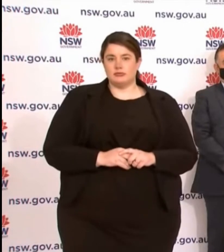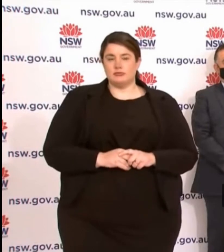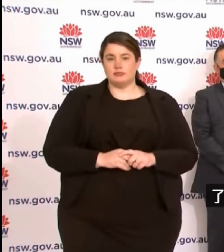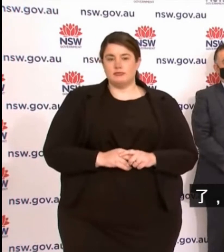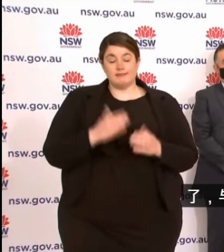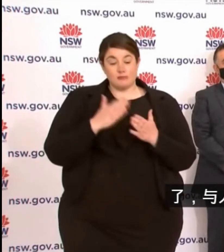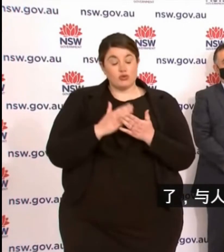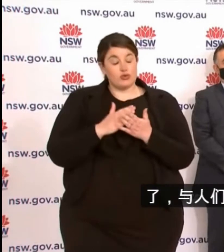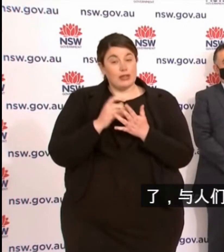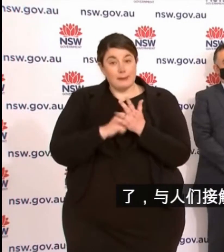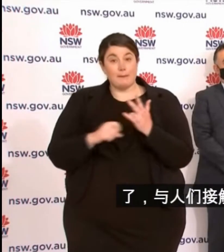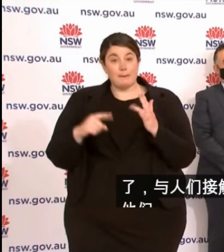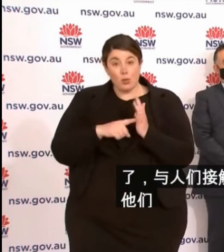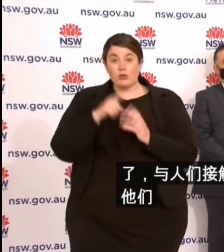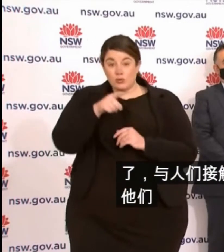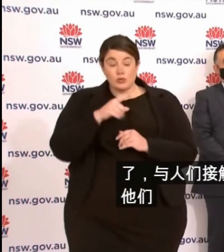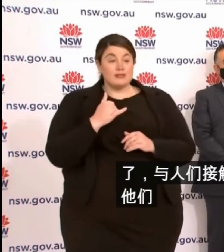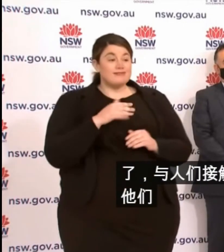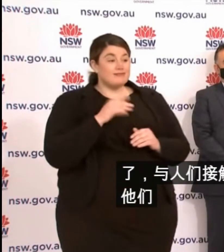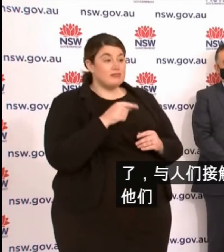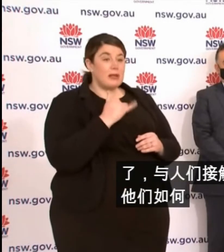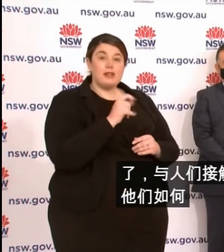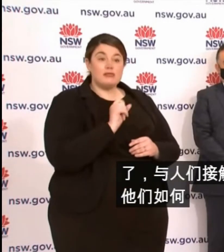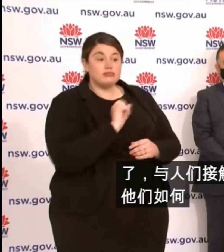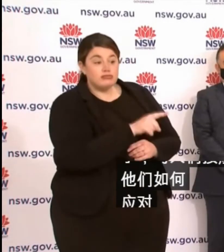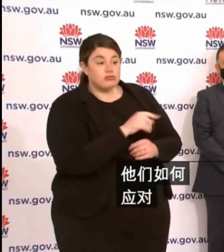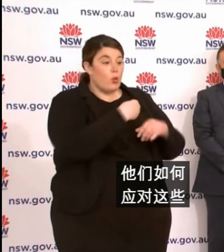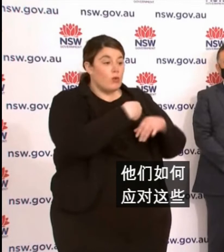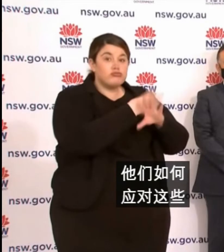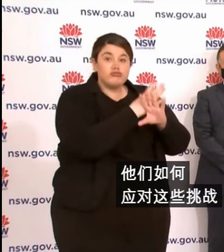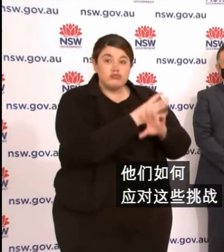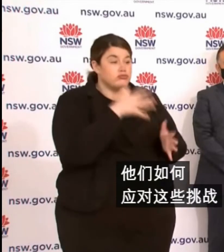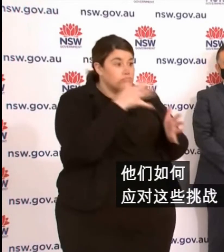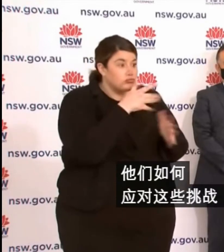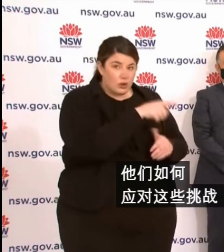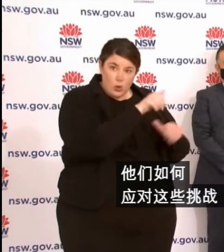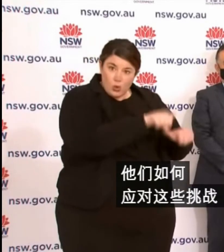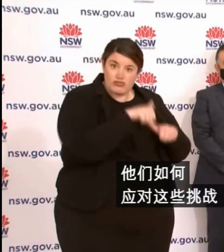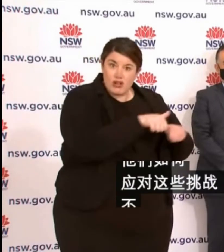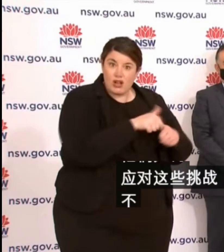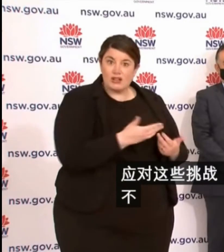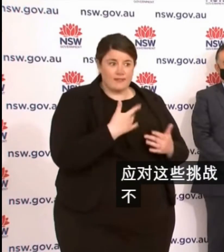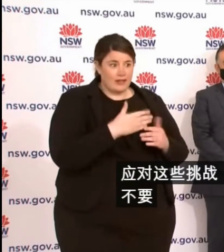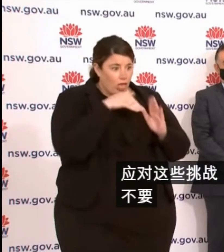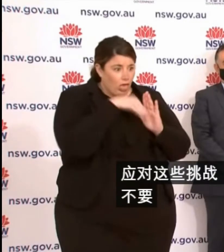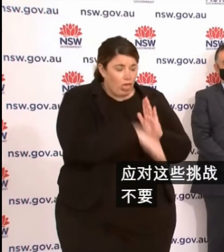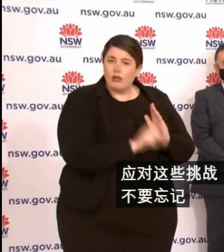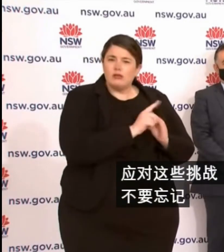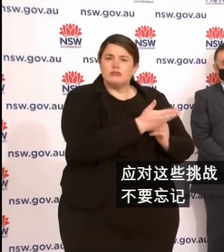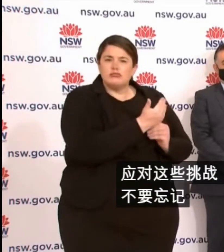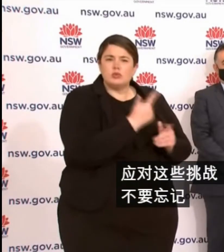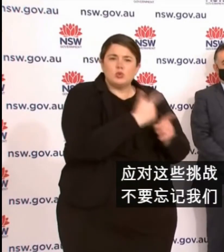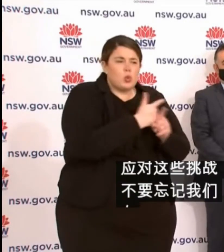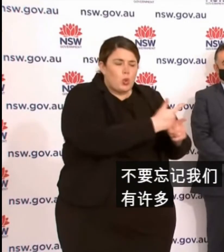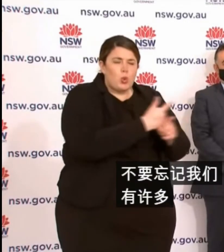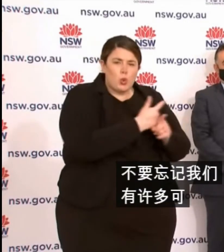It's really important to reach out to people and ask them how they're coping with these challenges. But don't forget, we have a